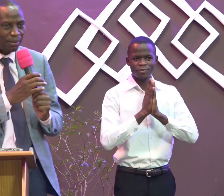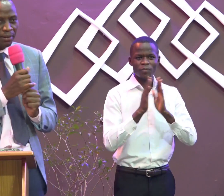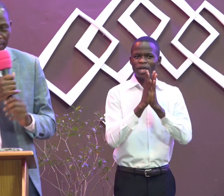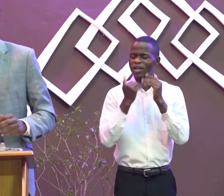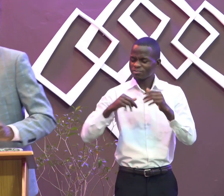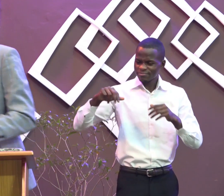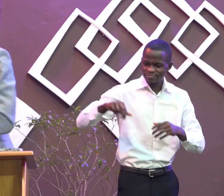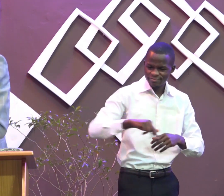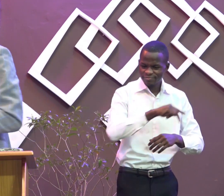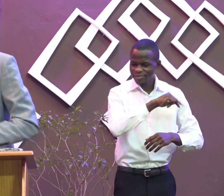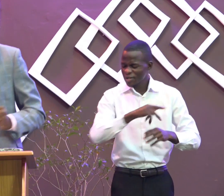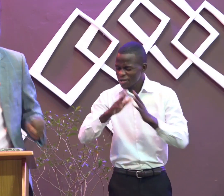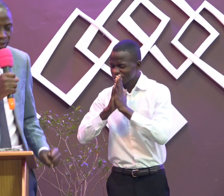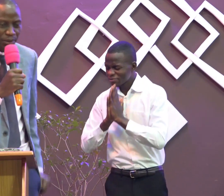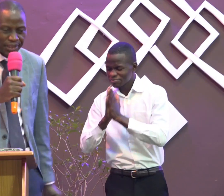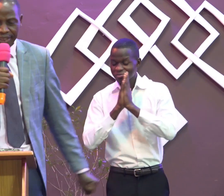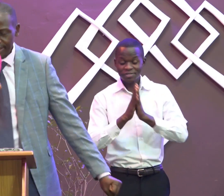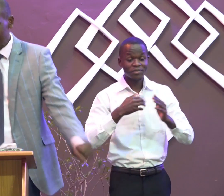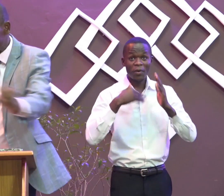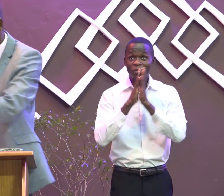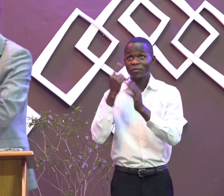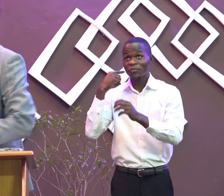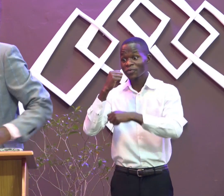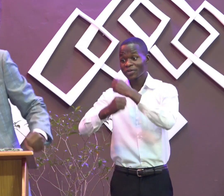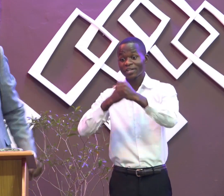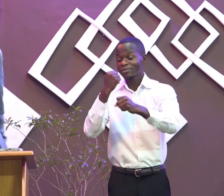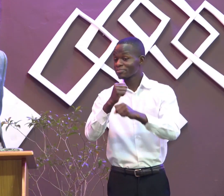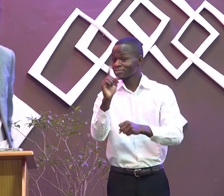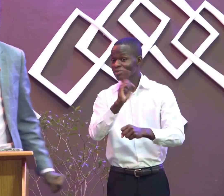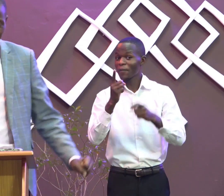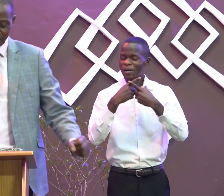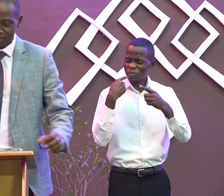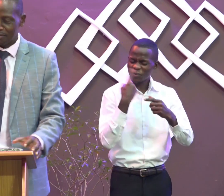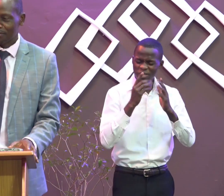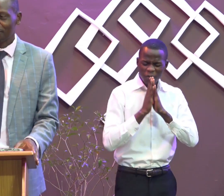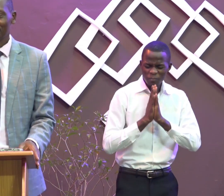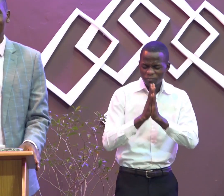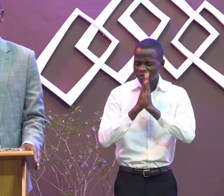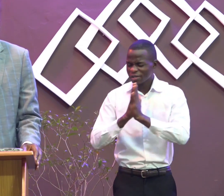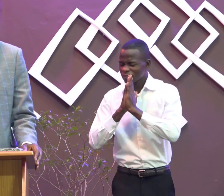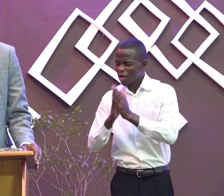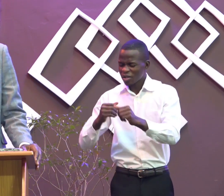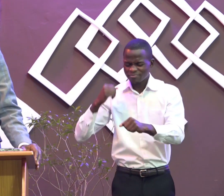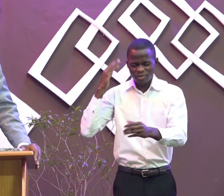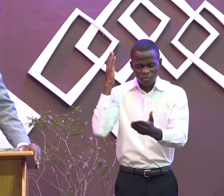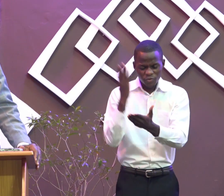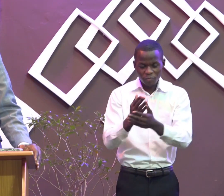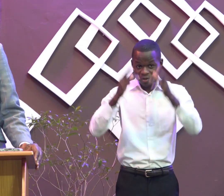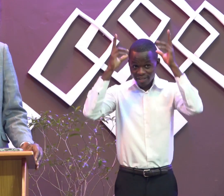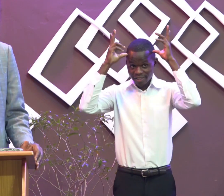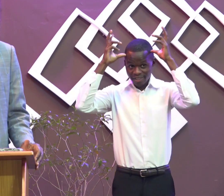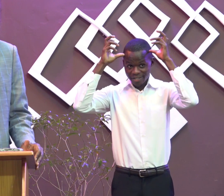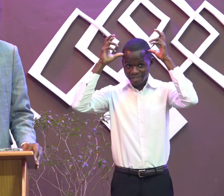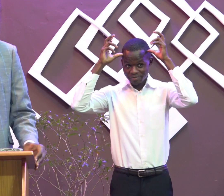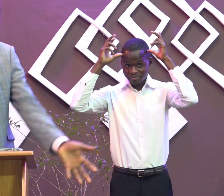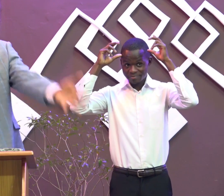Neta labantu walowooza nsabira mwaka nze ndiku nkigaana ekyo nkigaana. And I moved around in prayer,